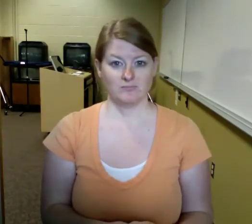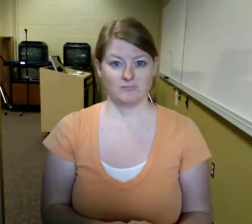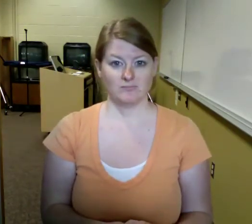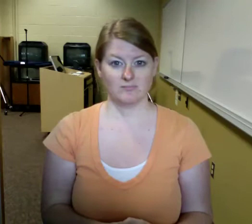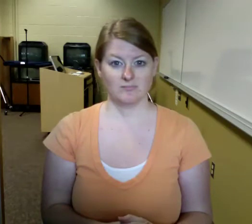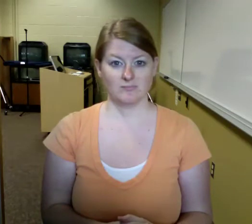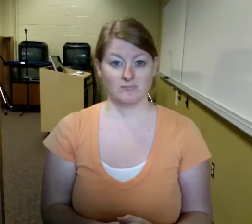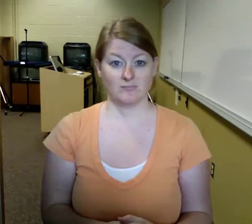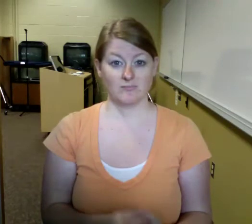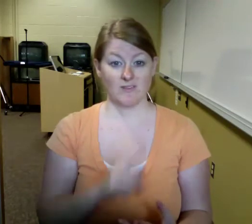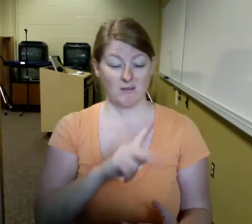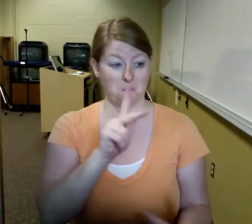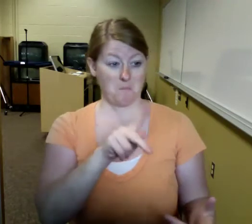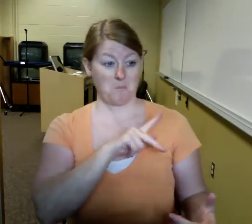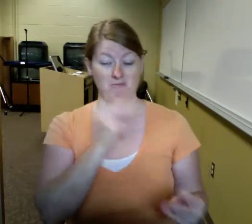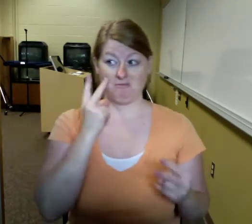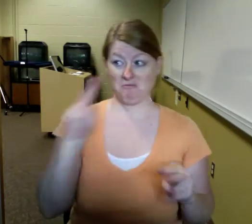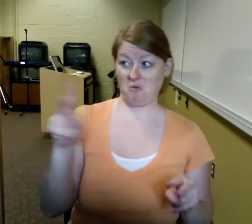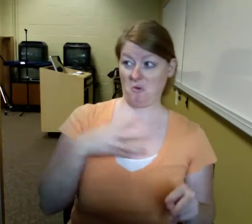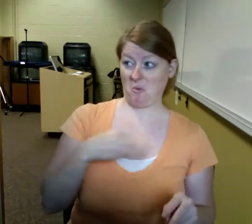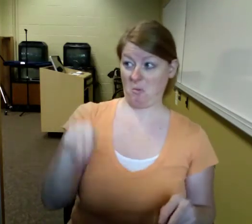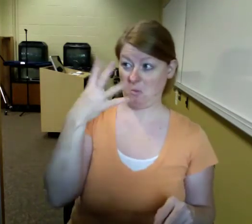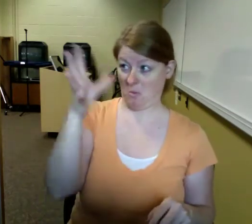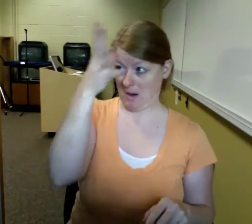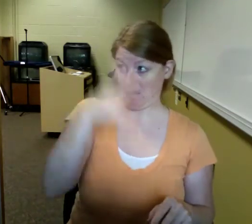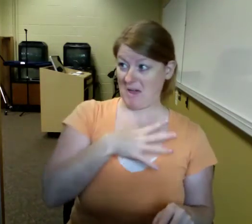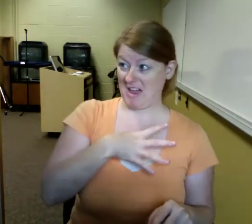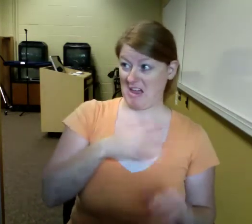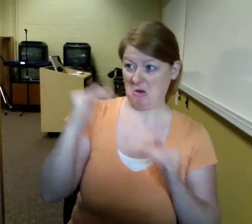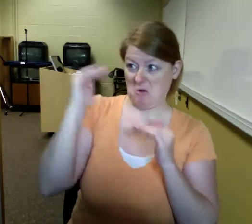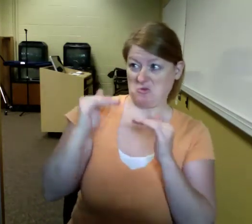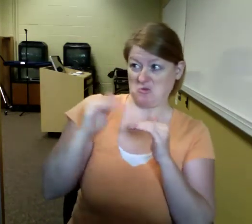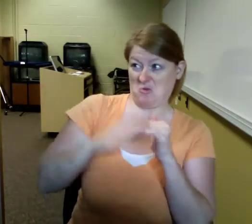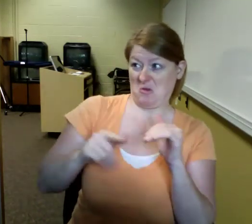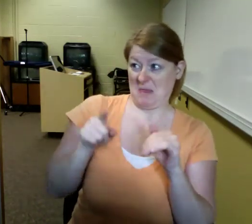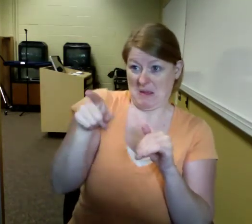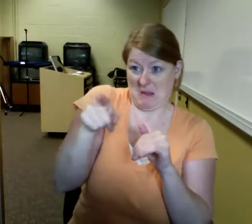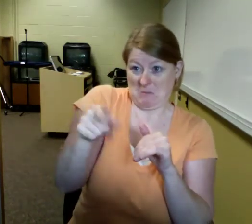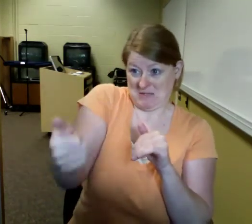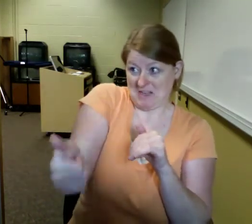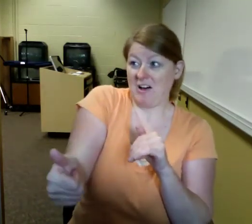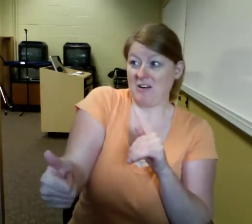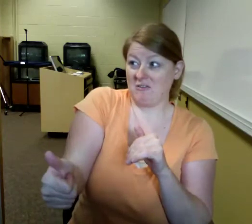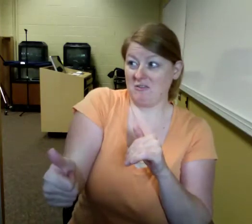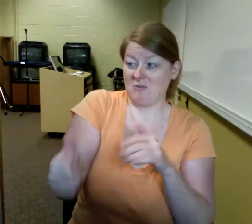That he partially saw a white male, shorter than he, with a stocking cap.